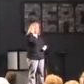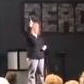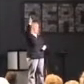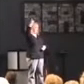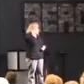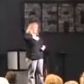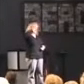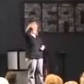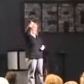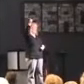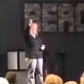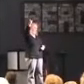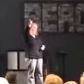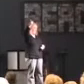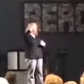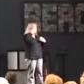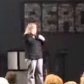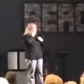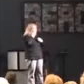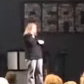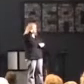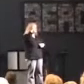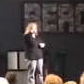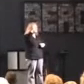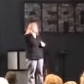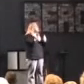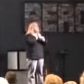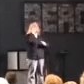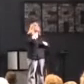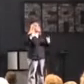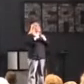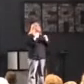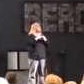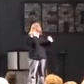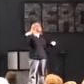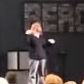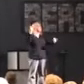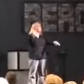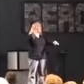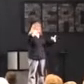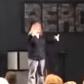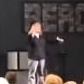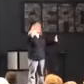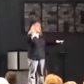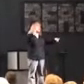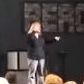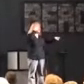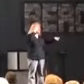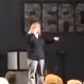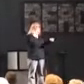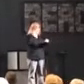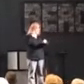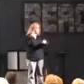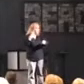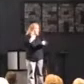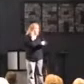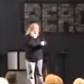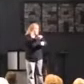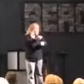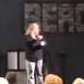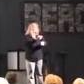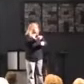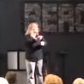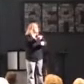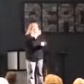And I bet most of what I said you probably already knew, and not just because Josh said it already, but because